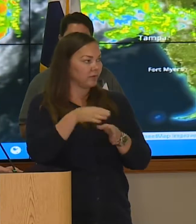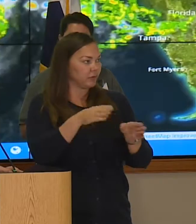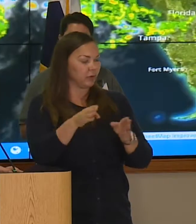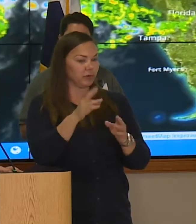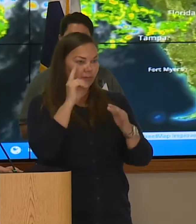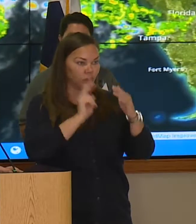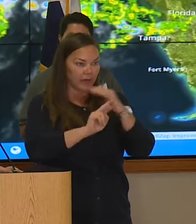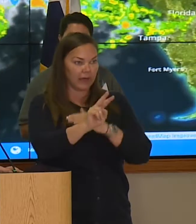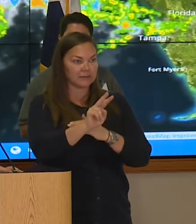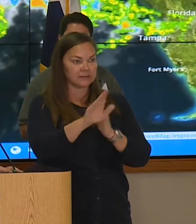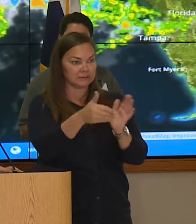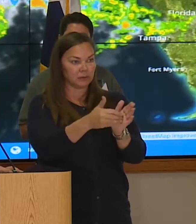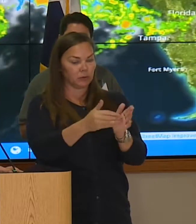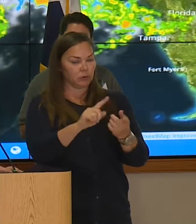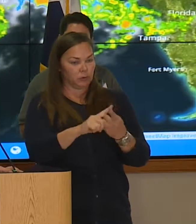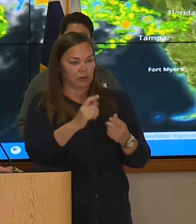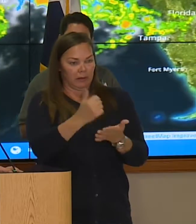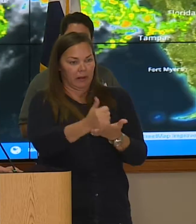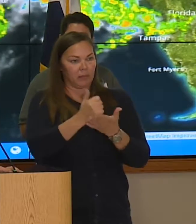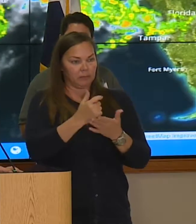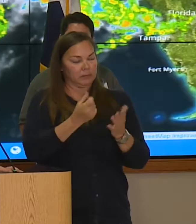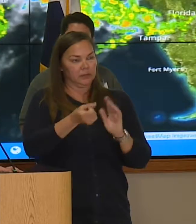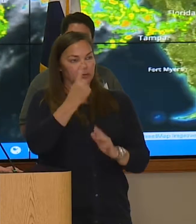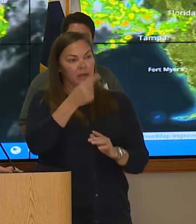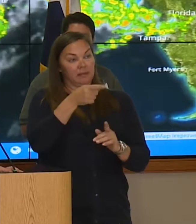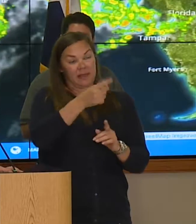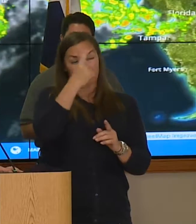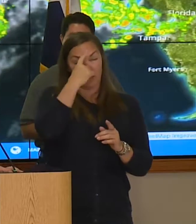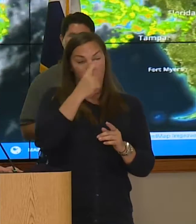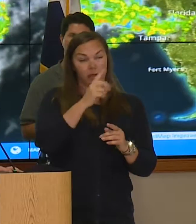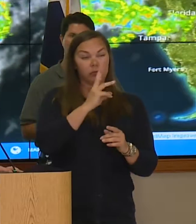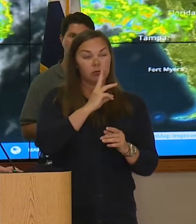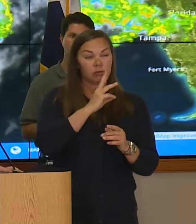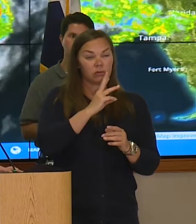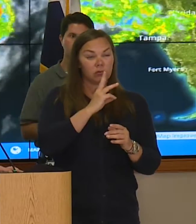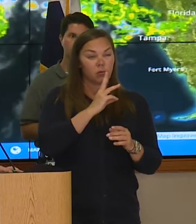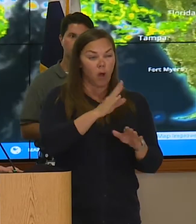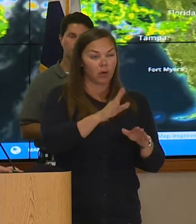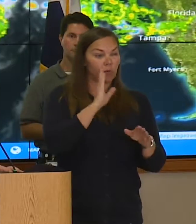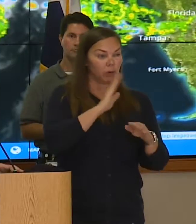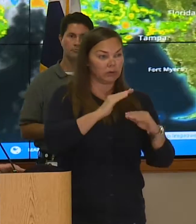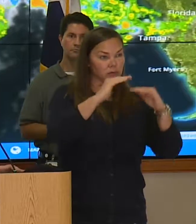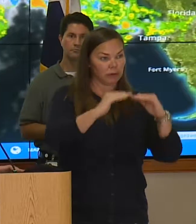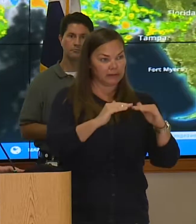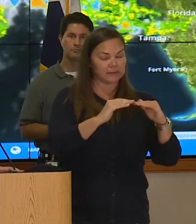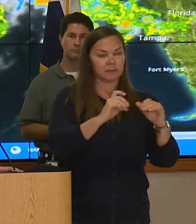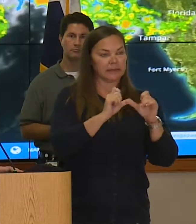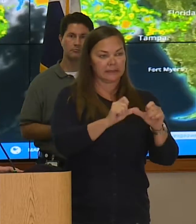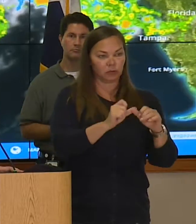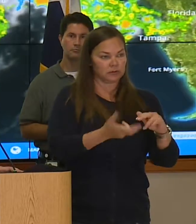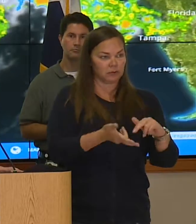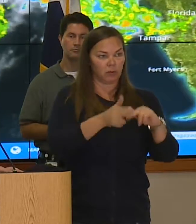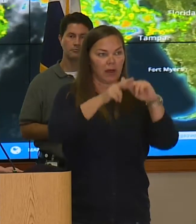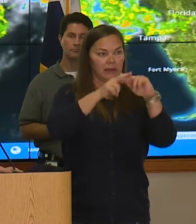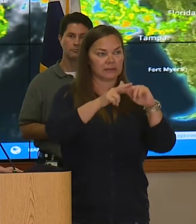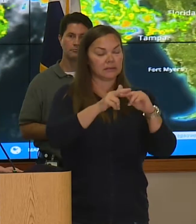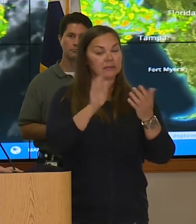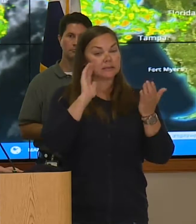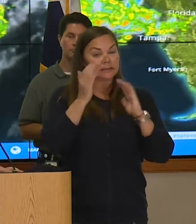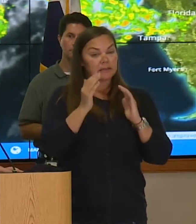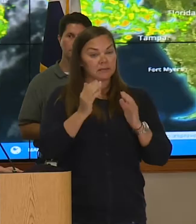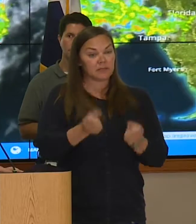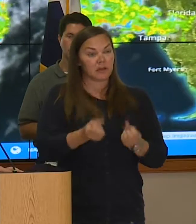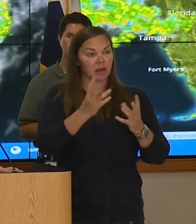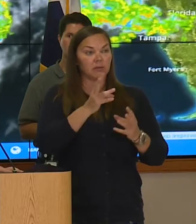understand. They were thinking the river was going to crest. It continues to rise. It appears that the large amount